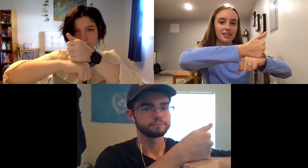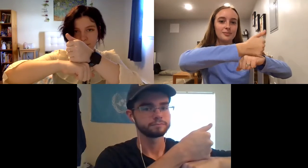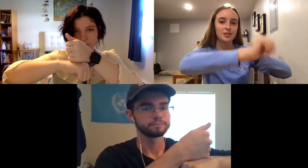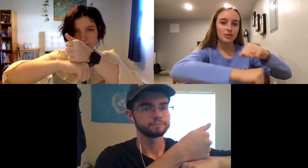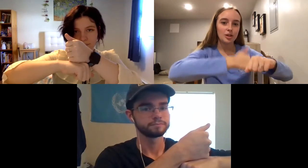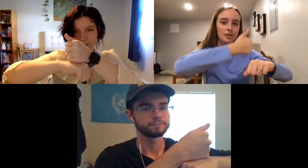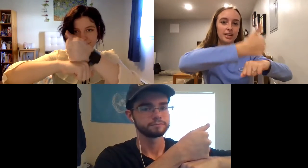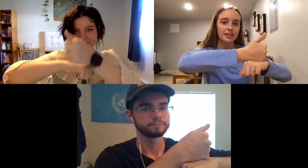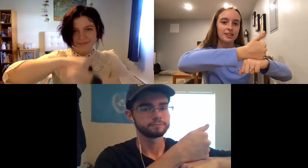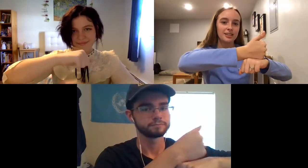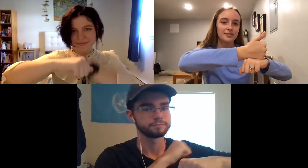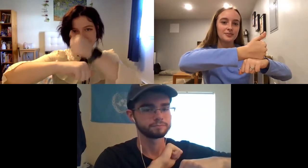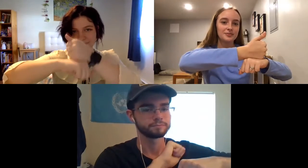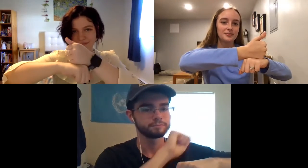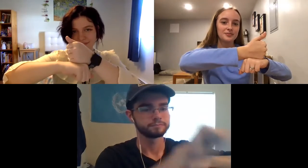Yep. So alumni.